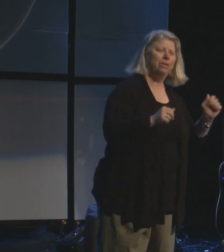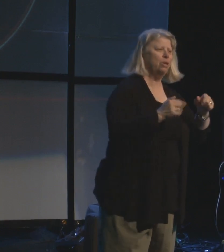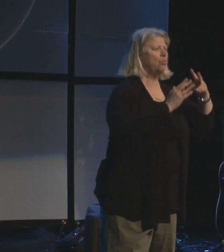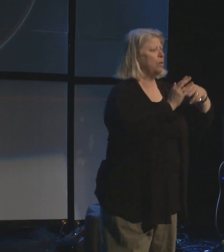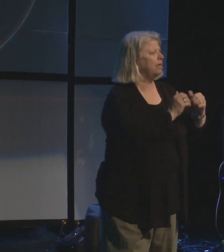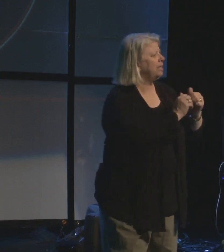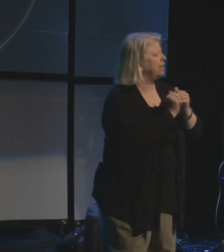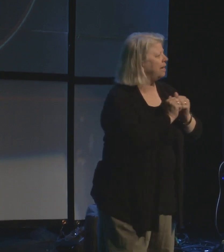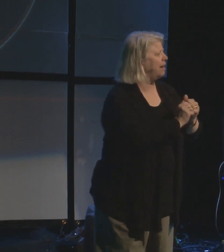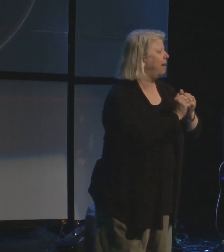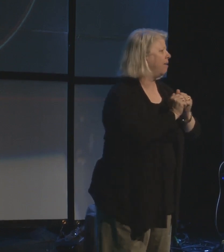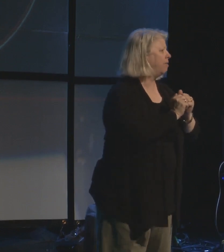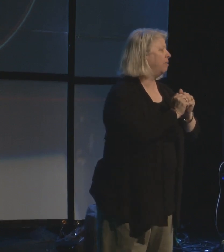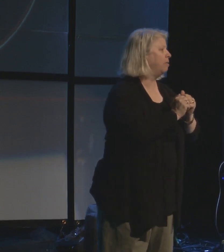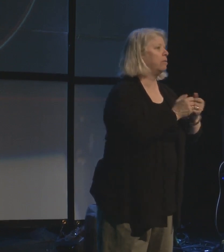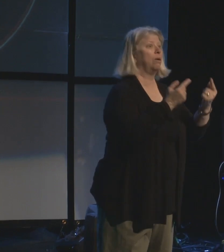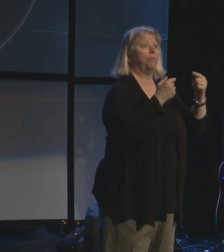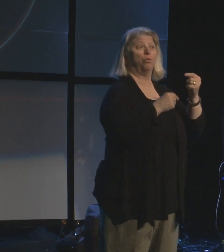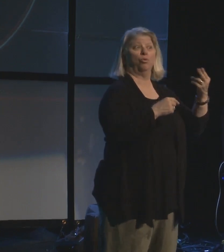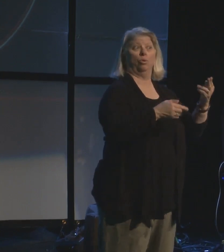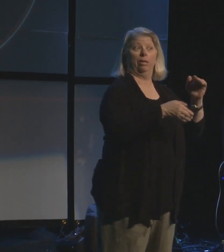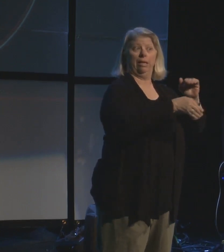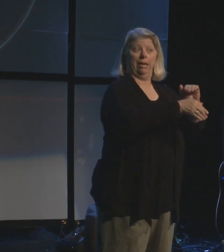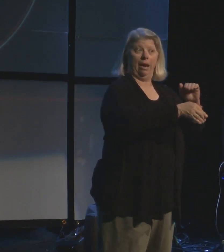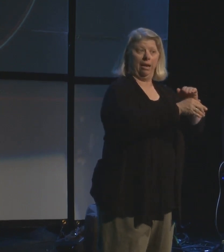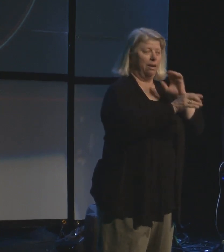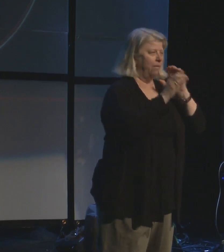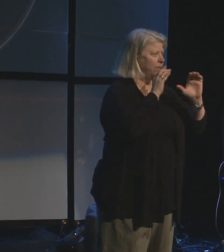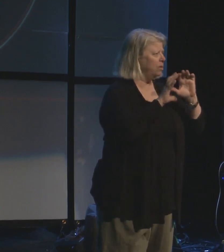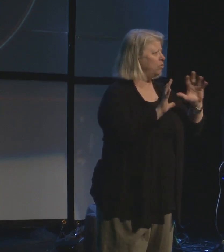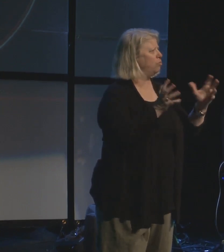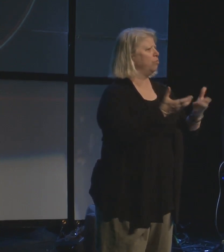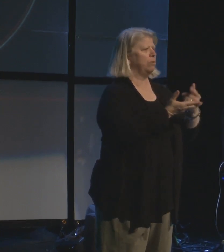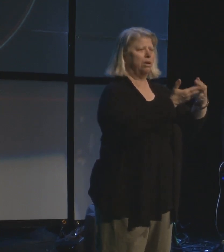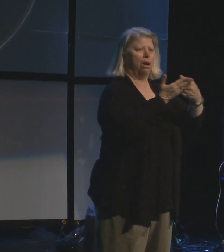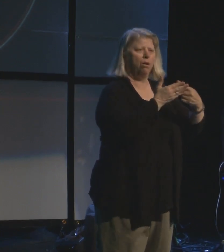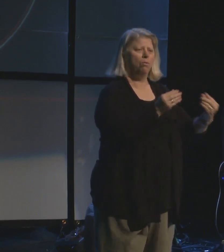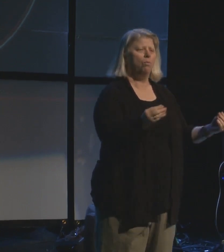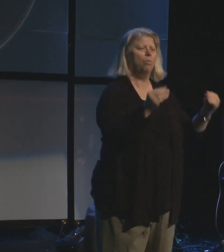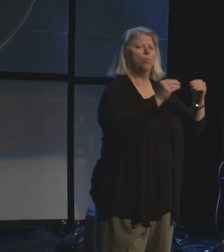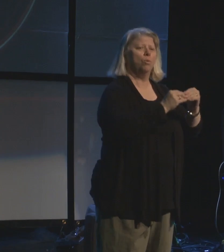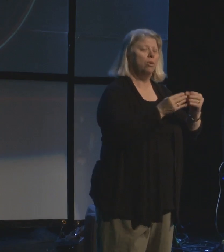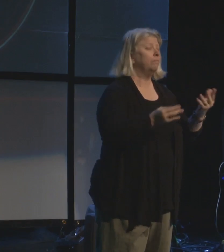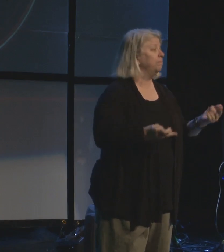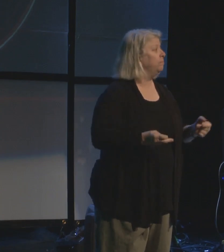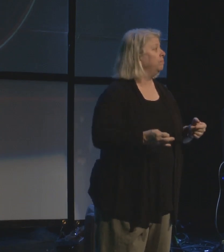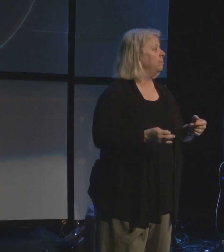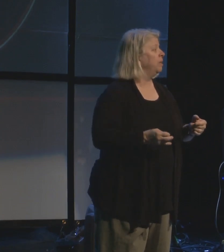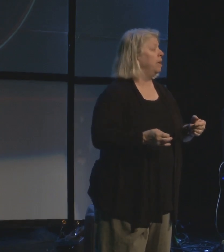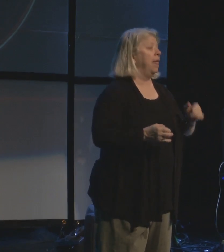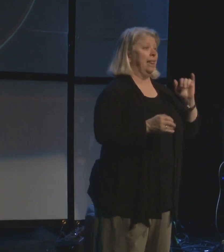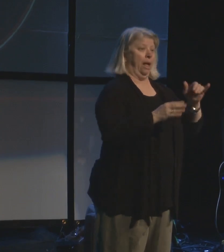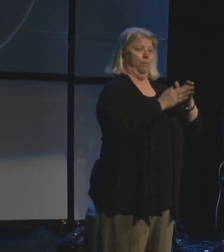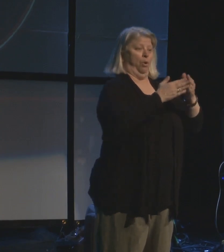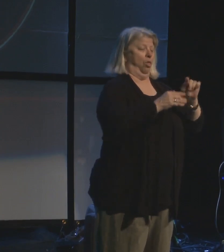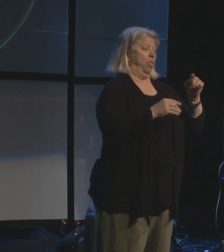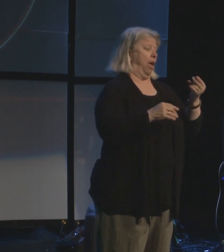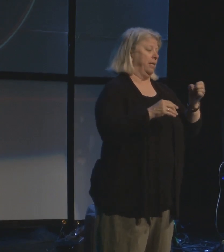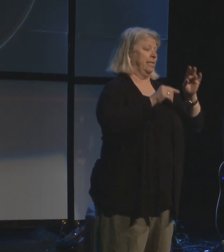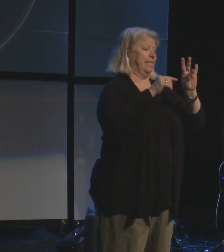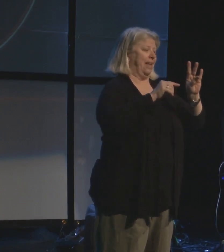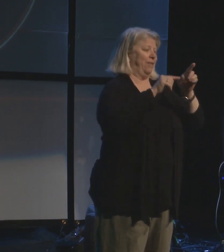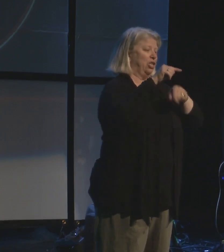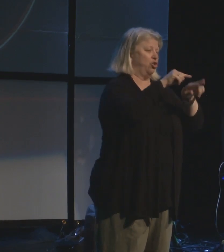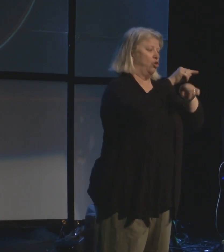it together. You could come out on Thursday night to the Thursday night conversation group and talk more about these things. But in their book, The Seven Circles,